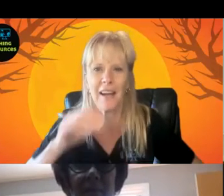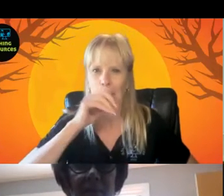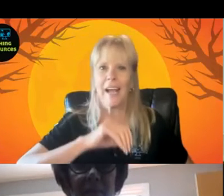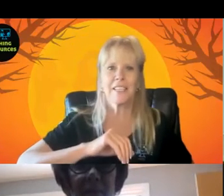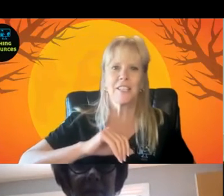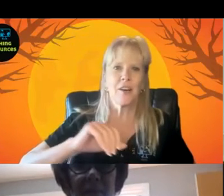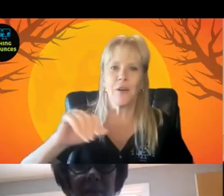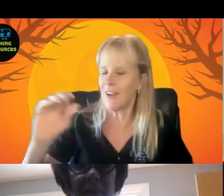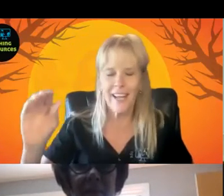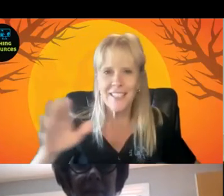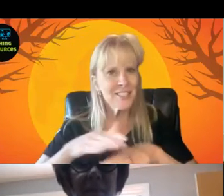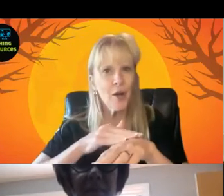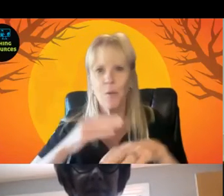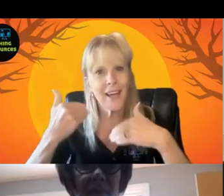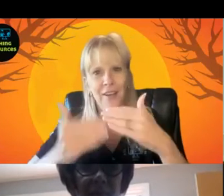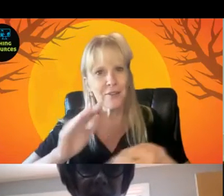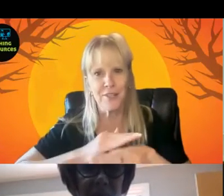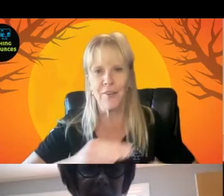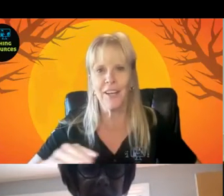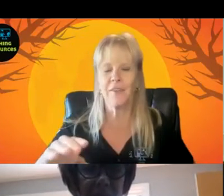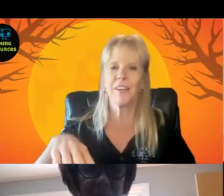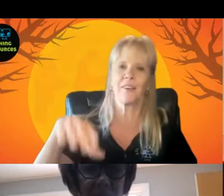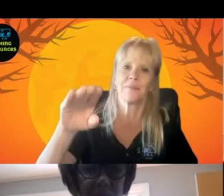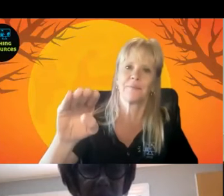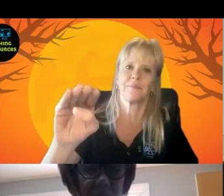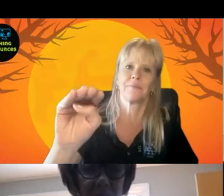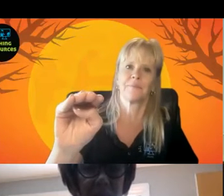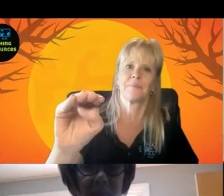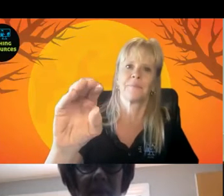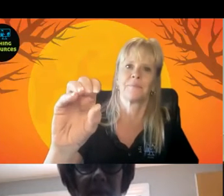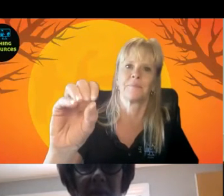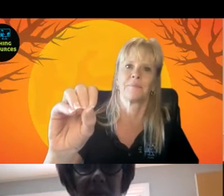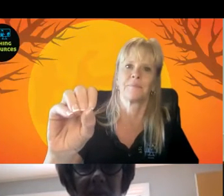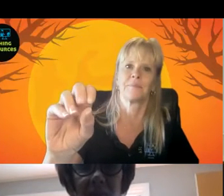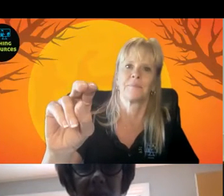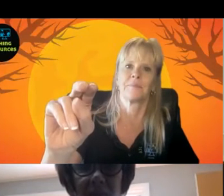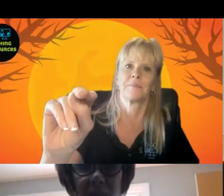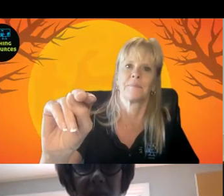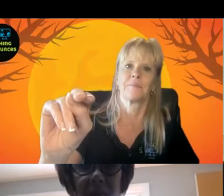Okay, I got it slow. If I got it slow, we got to go slow. Okay, here we go.